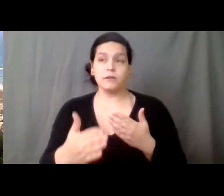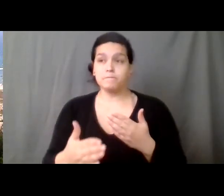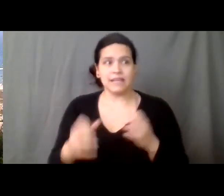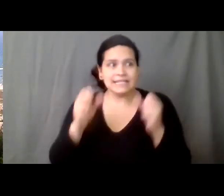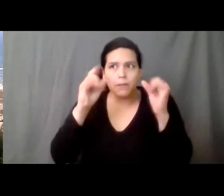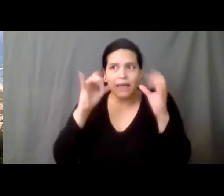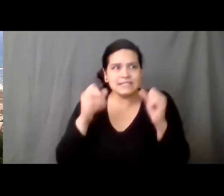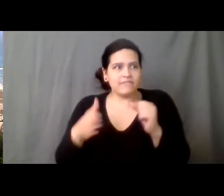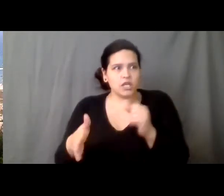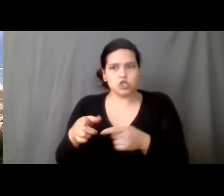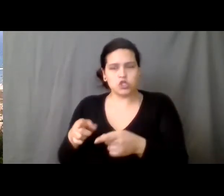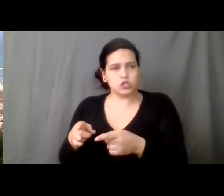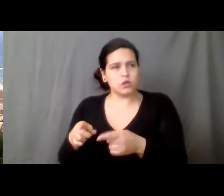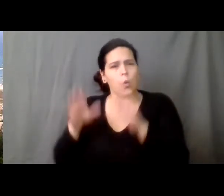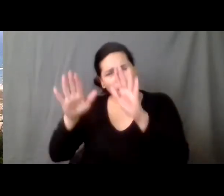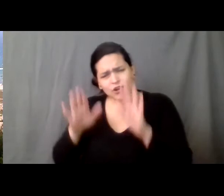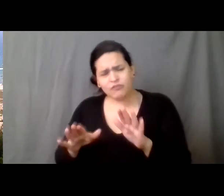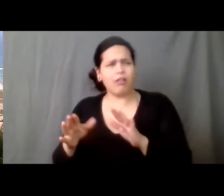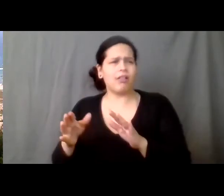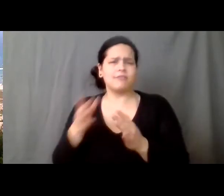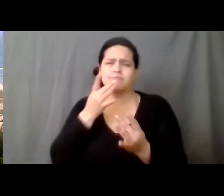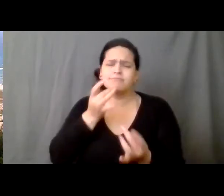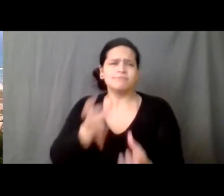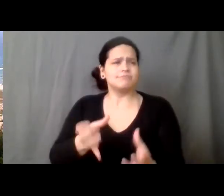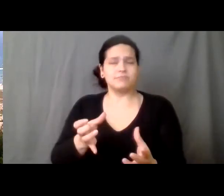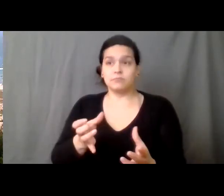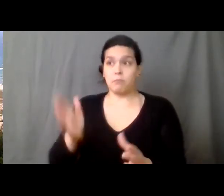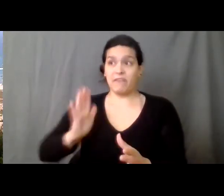And it's used to be in such abundance that